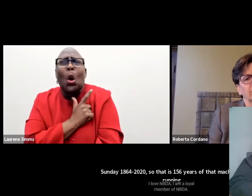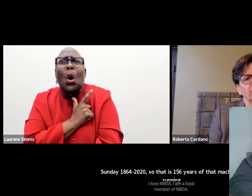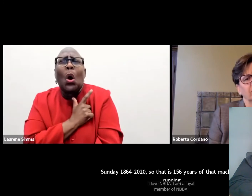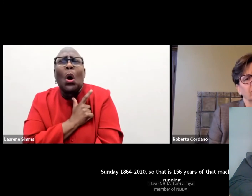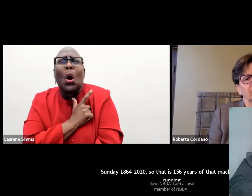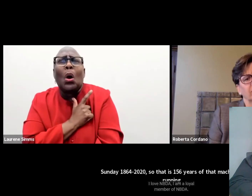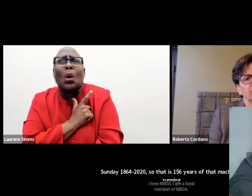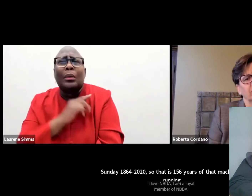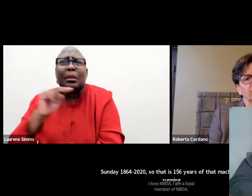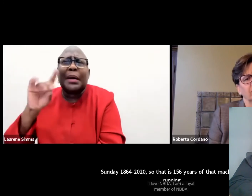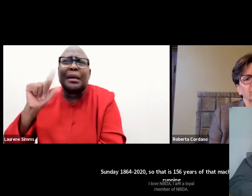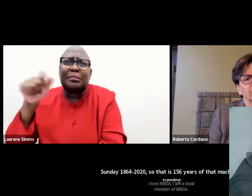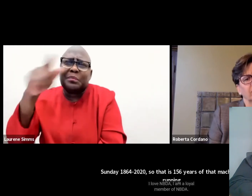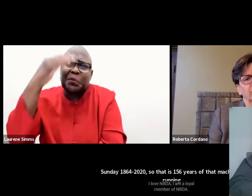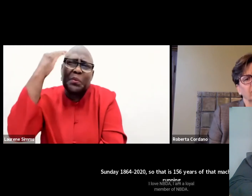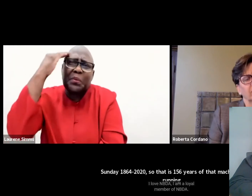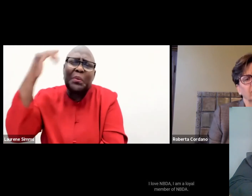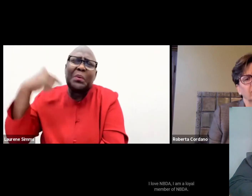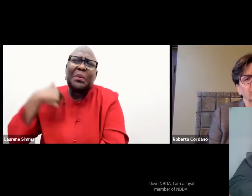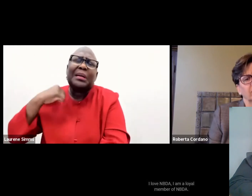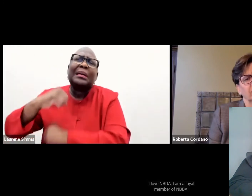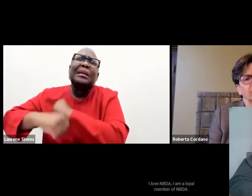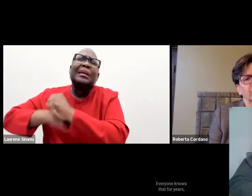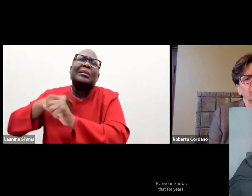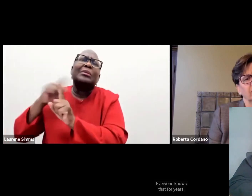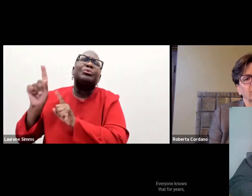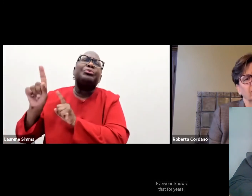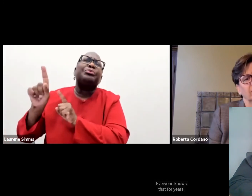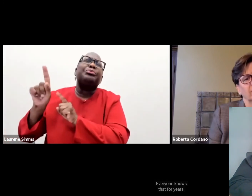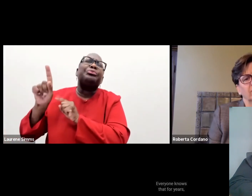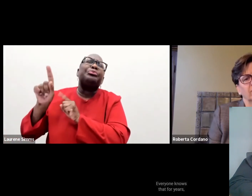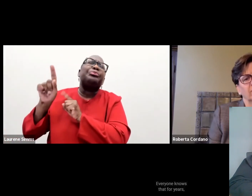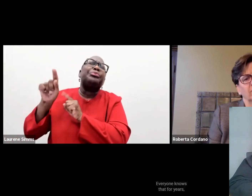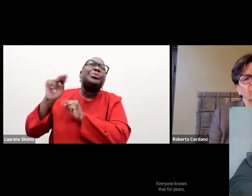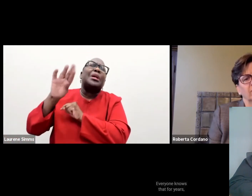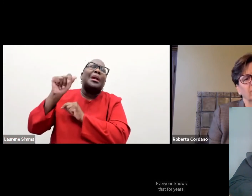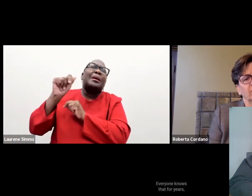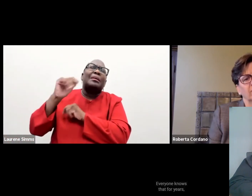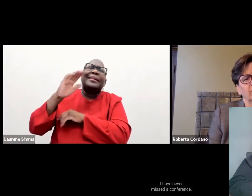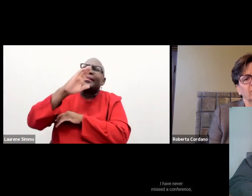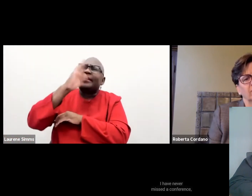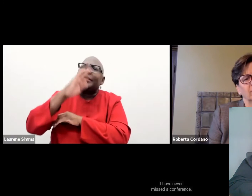I love this. I'm a loyal member of NBDA.